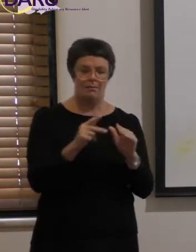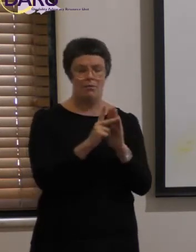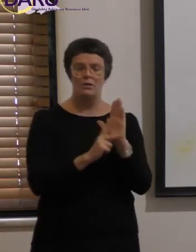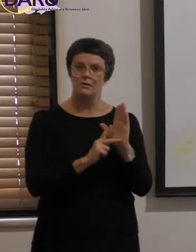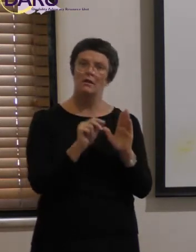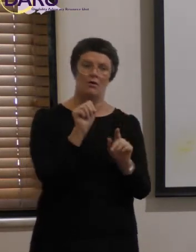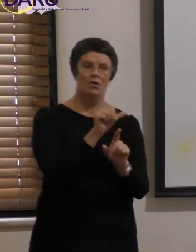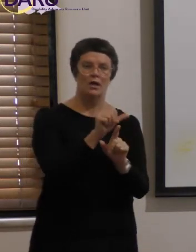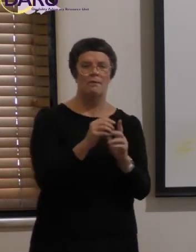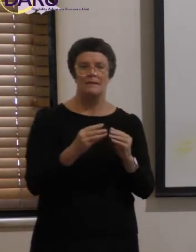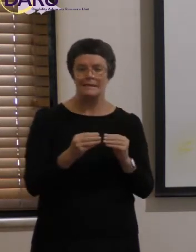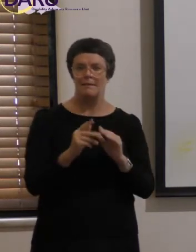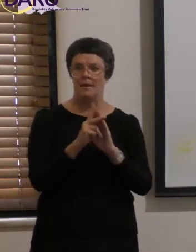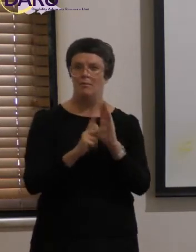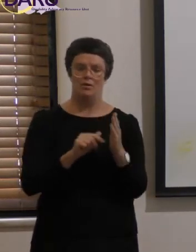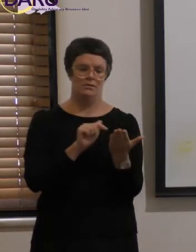are happening